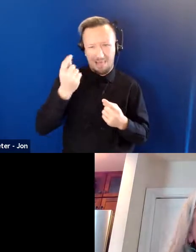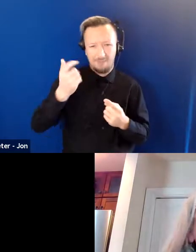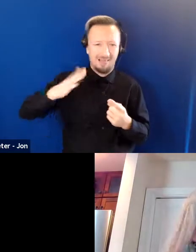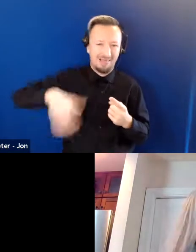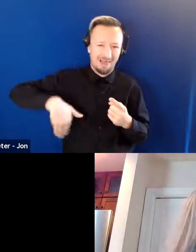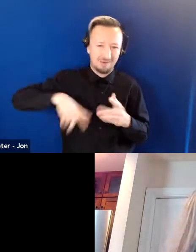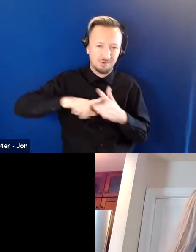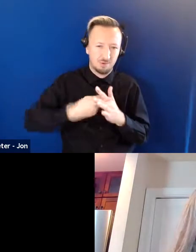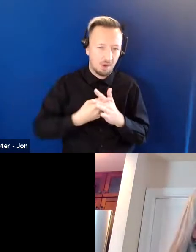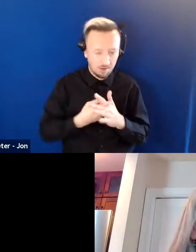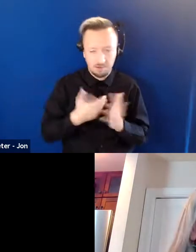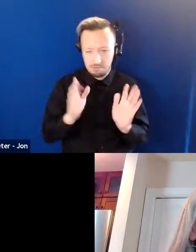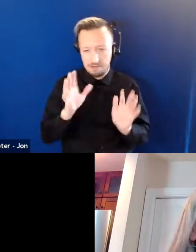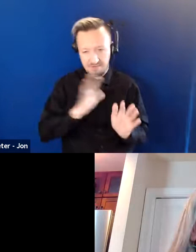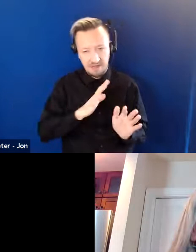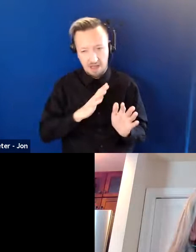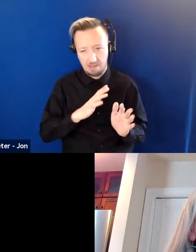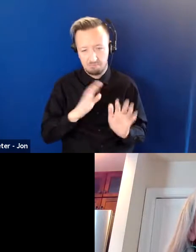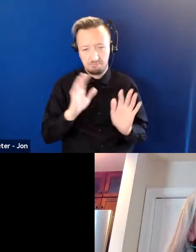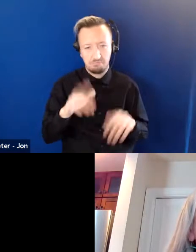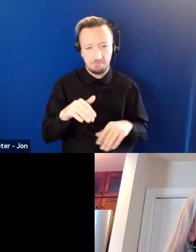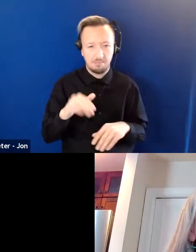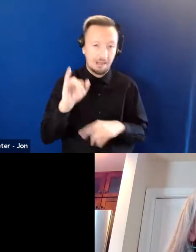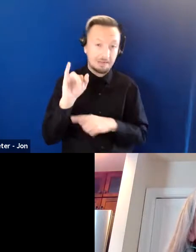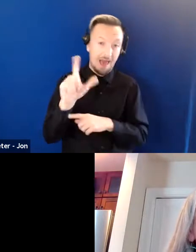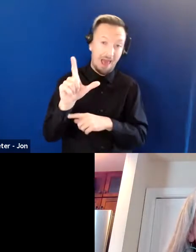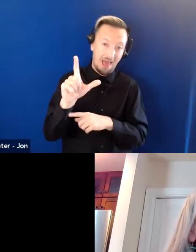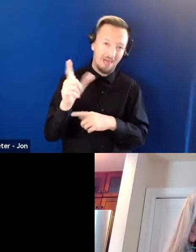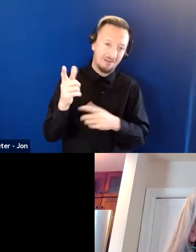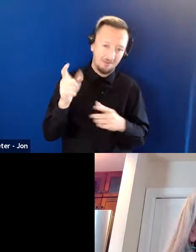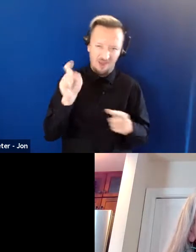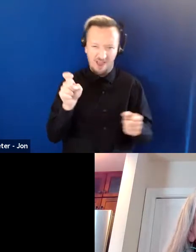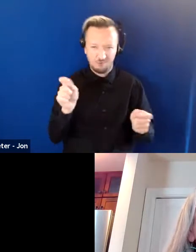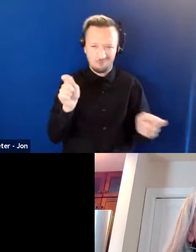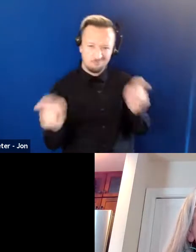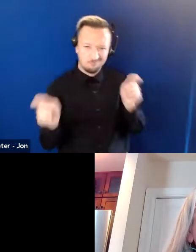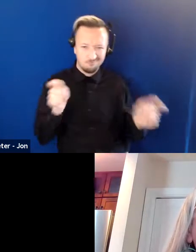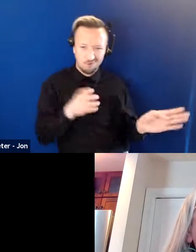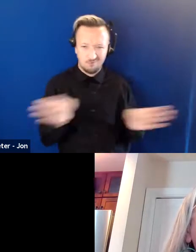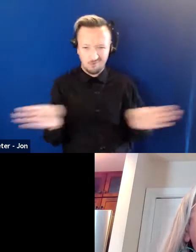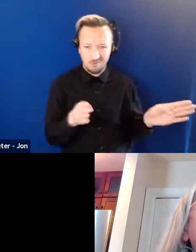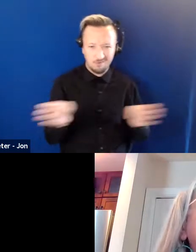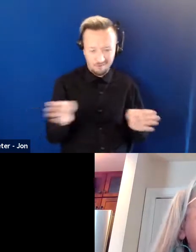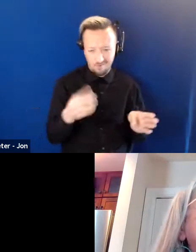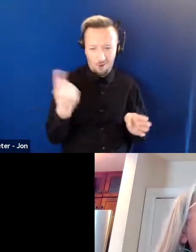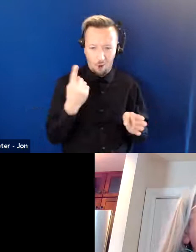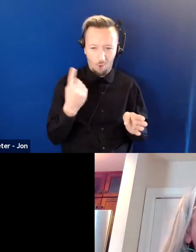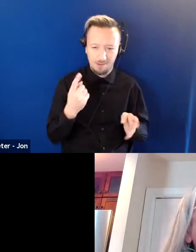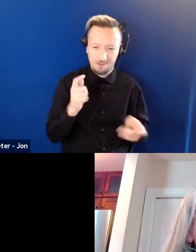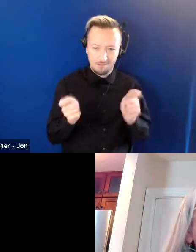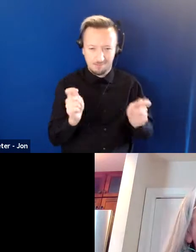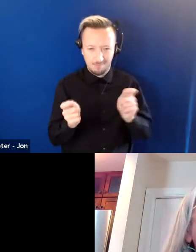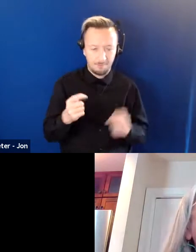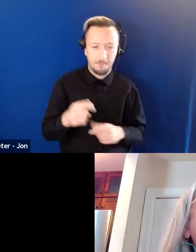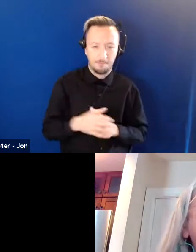is fine. It's IL, right? You just shift and move and do a little something different. That's right. We're